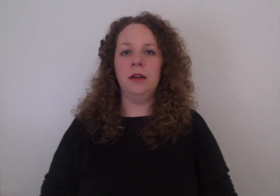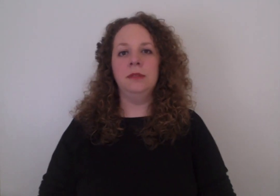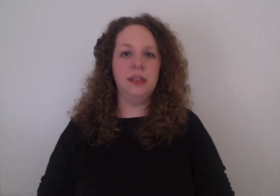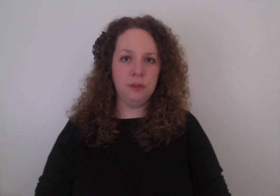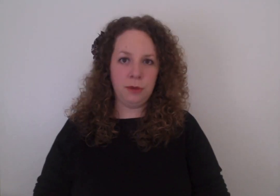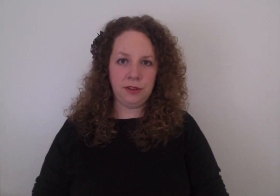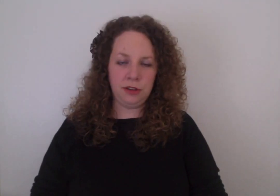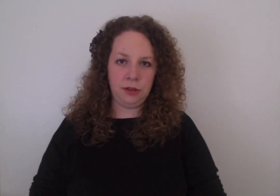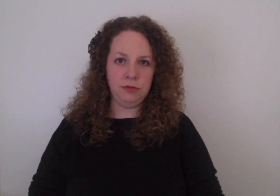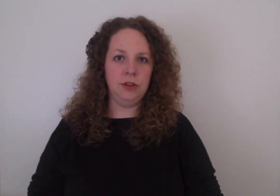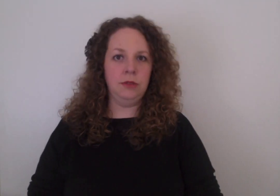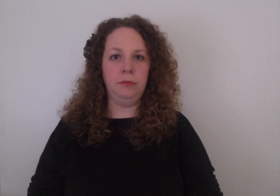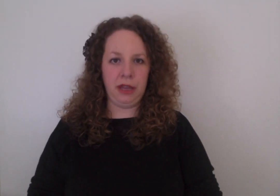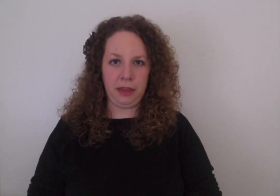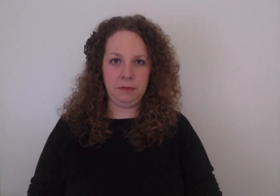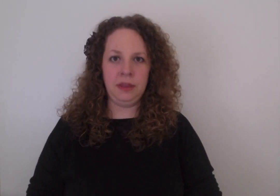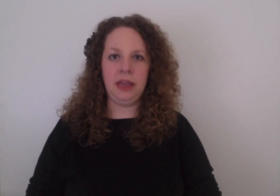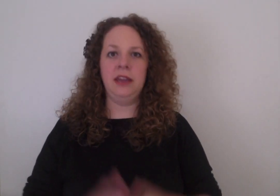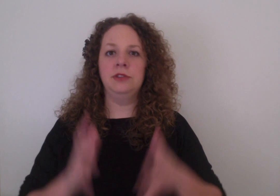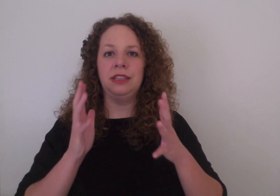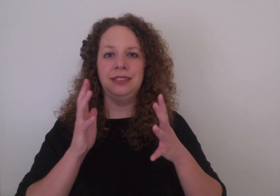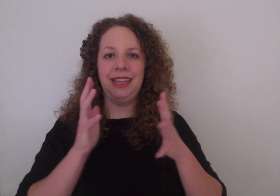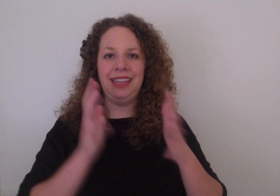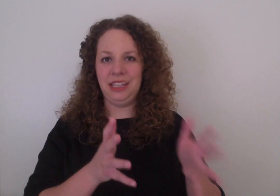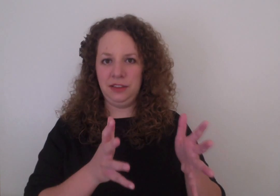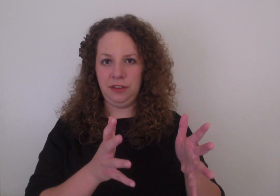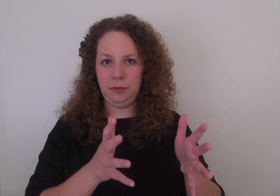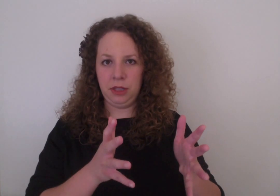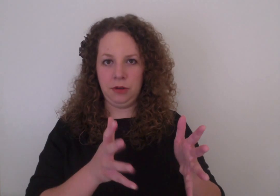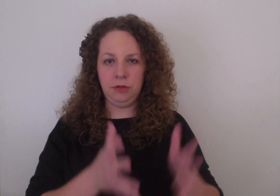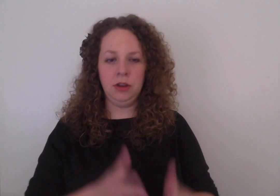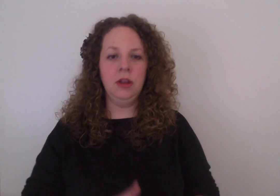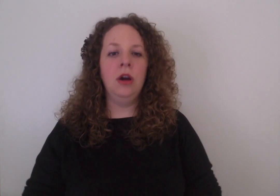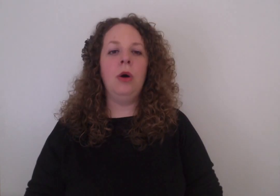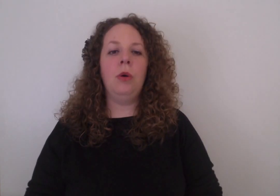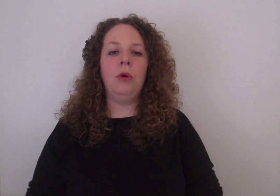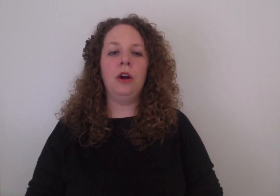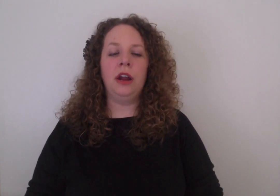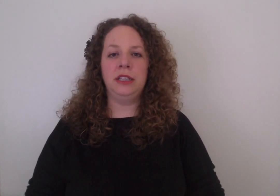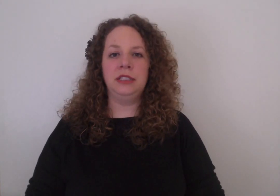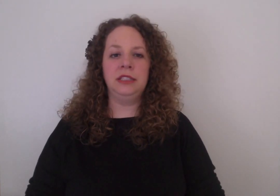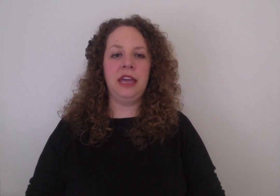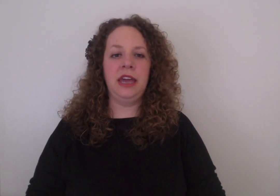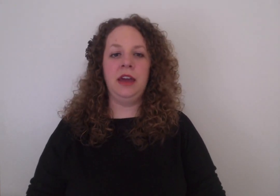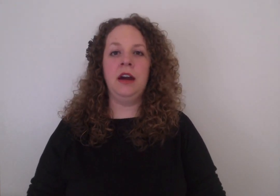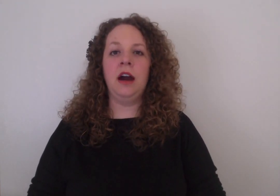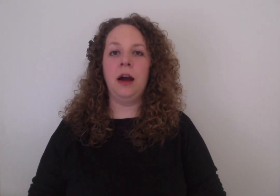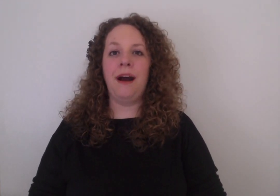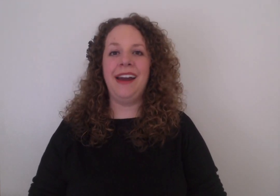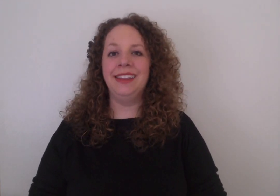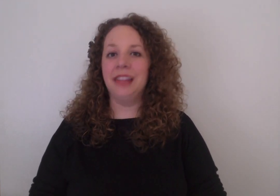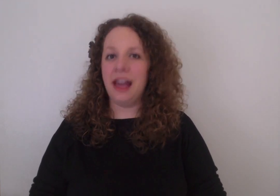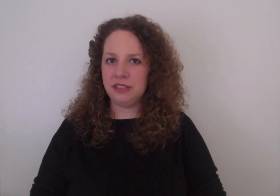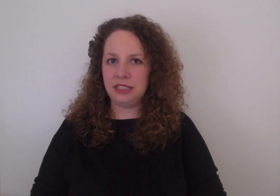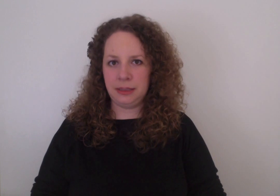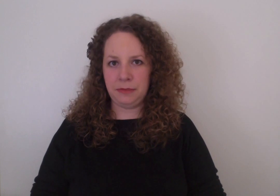leave your brother alone, don't bug him. Okay, so I can say leave him alone. Or I can say, I left something